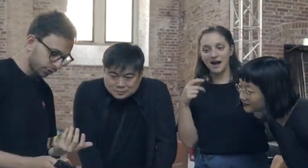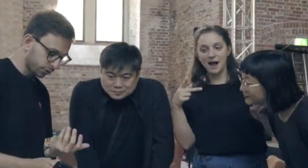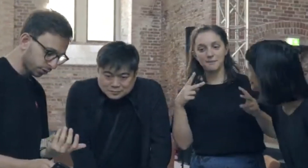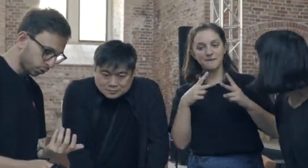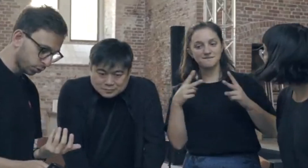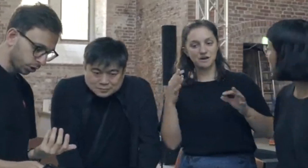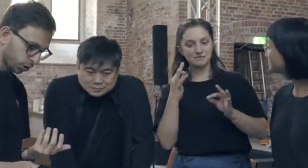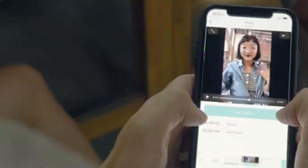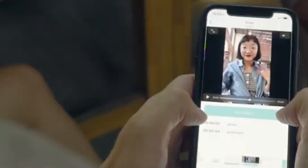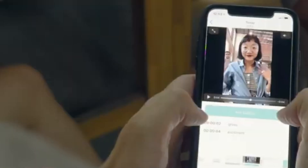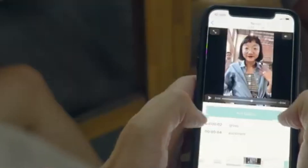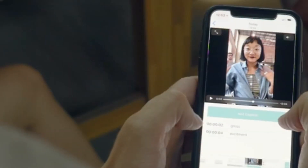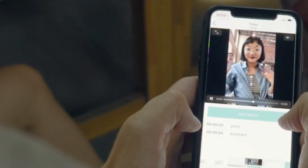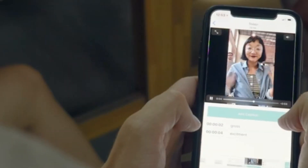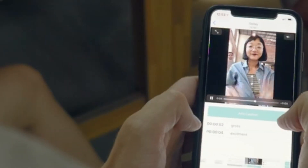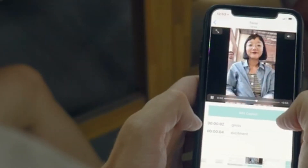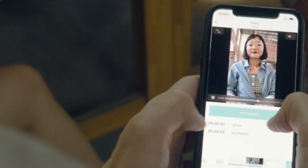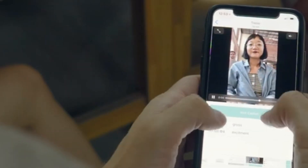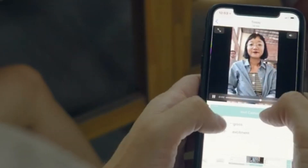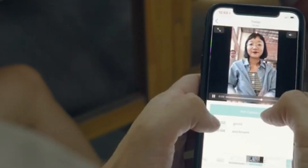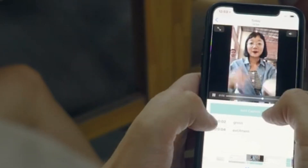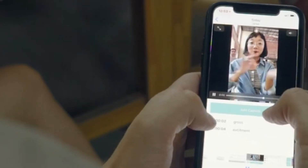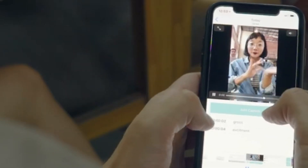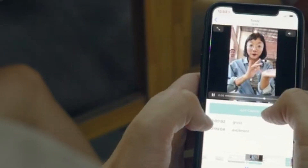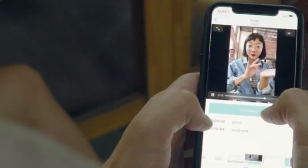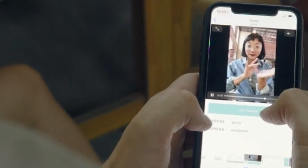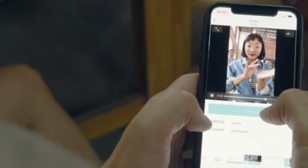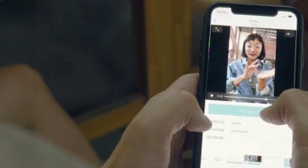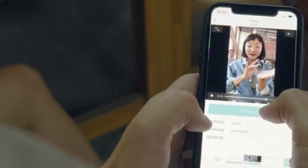wouldn't automatically understand BSL, much like how an American